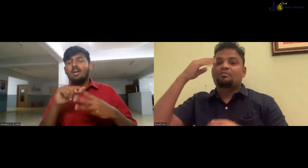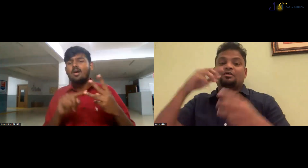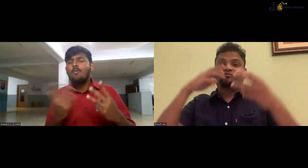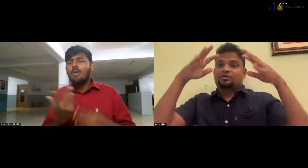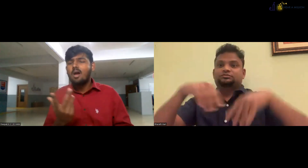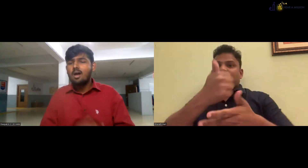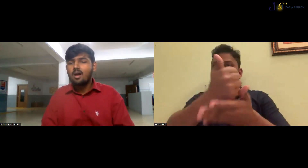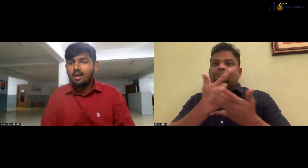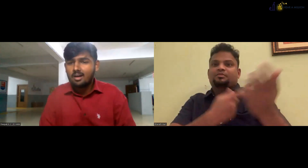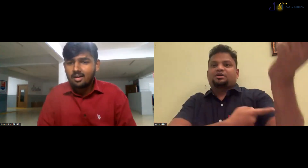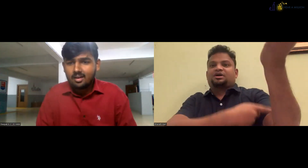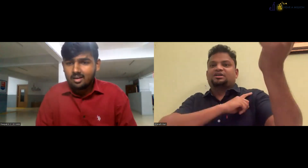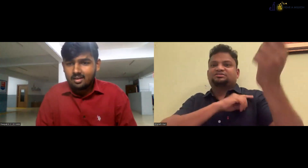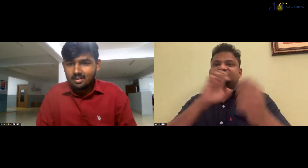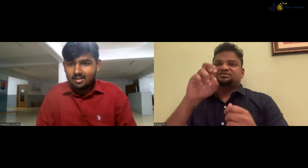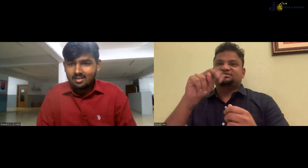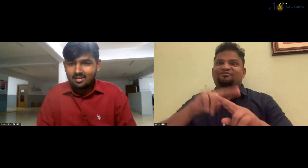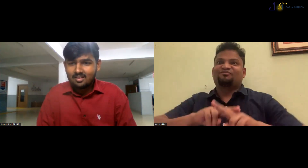Because you